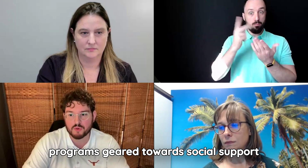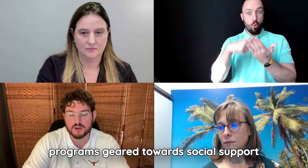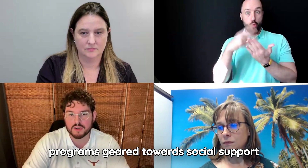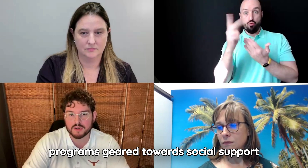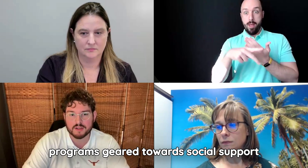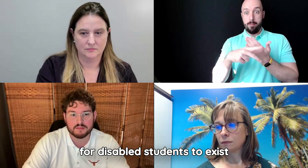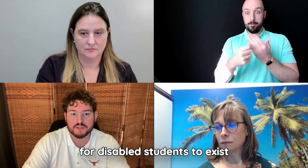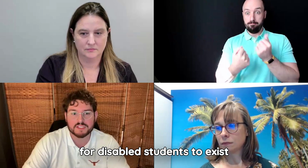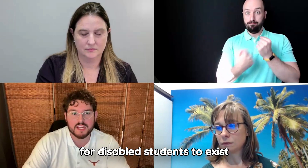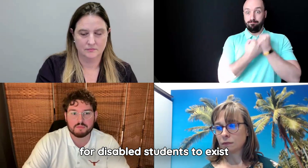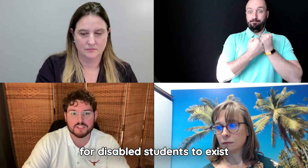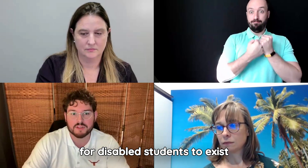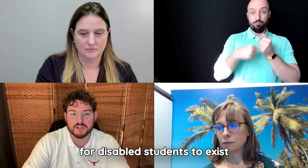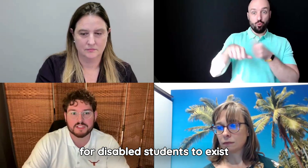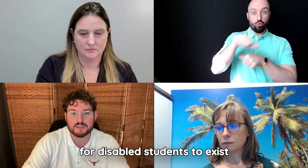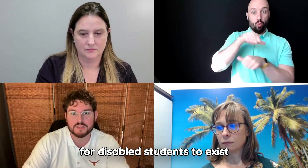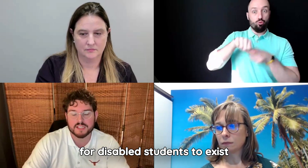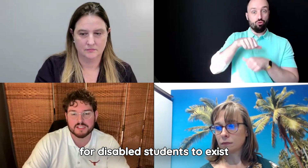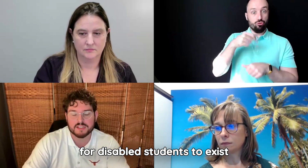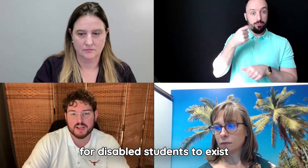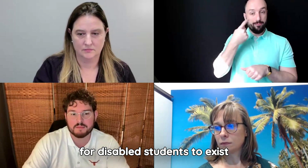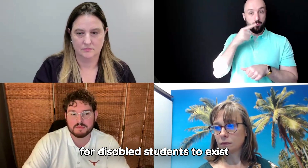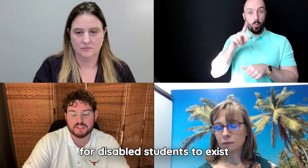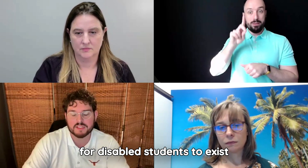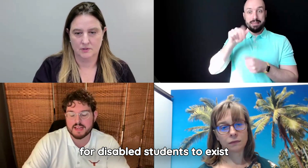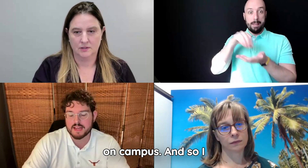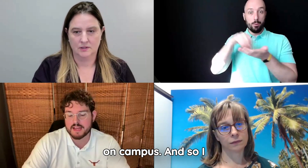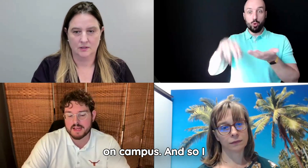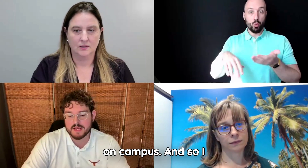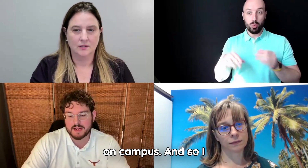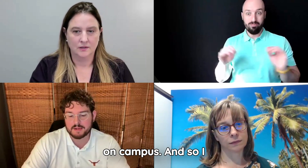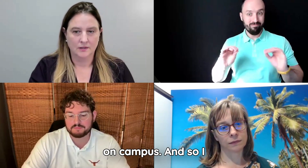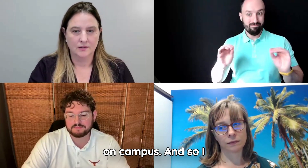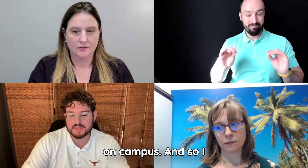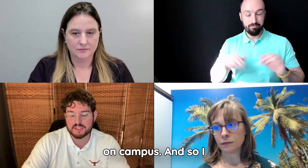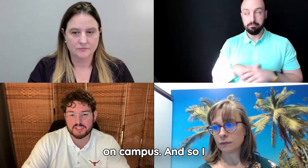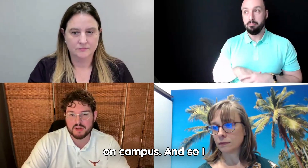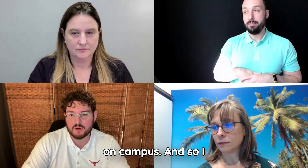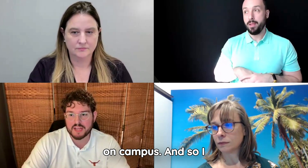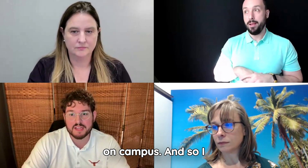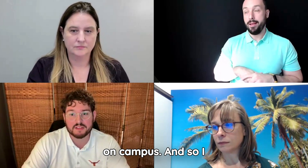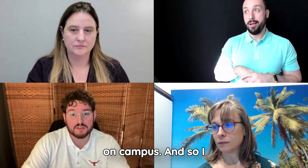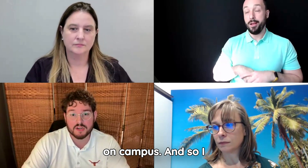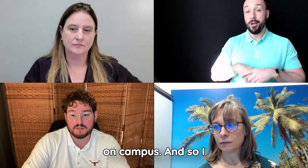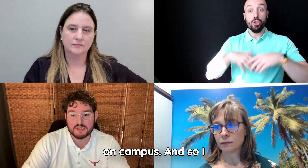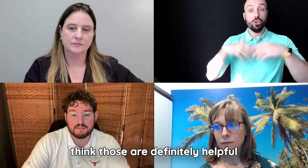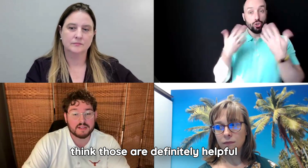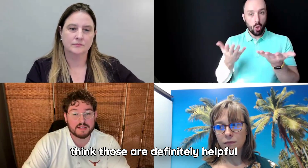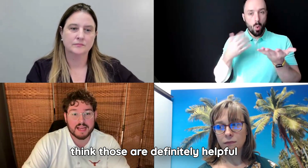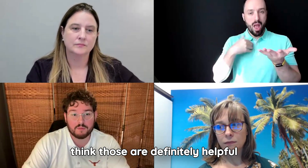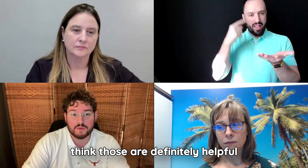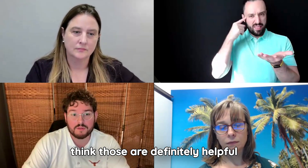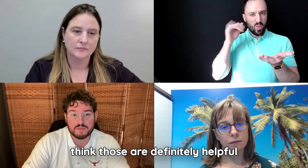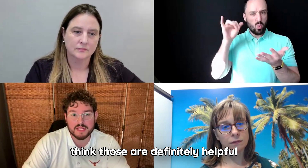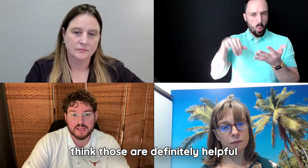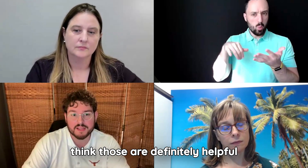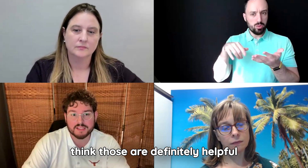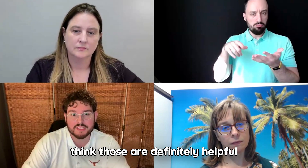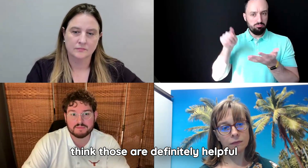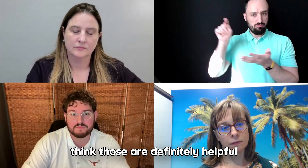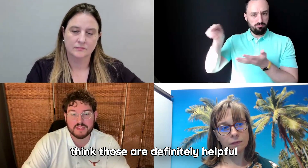social support for disabled students to exist on campus. And so I think those are definitely